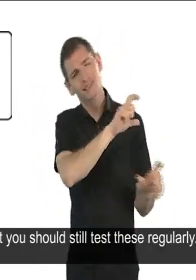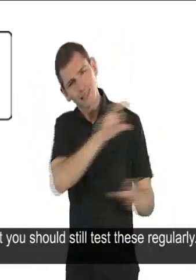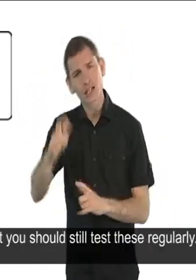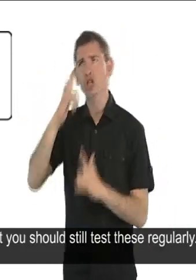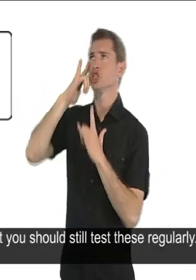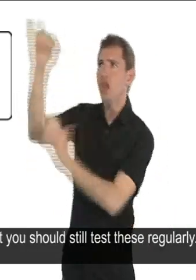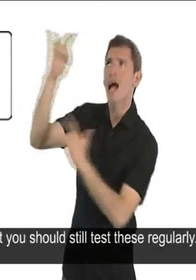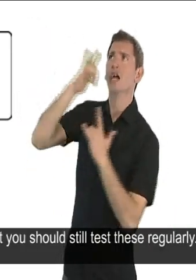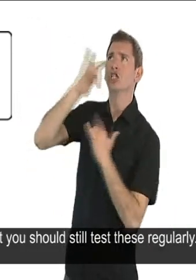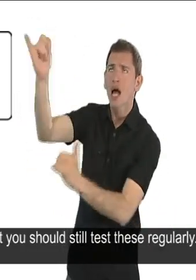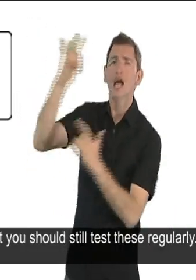these regularly.